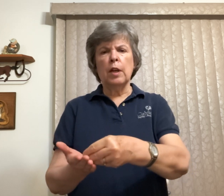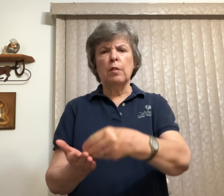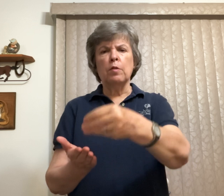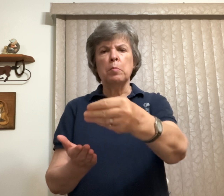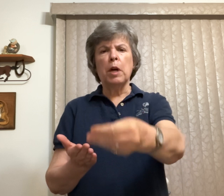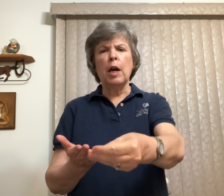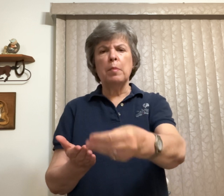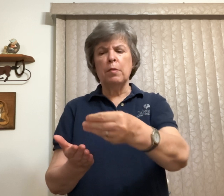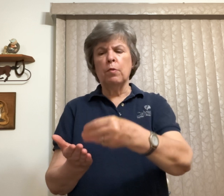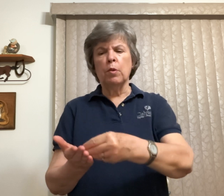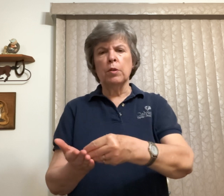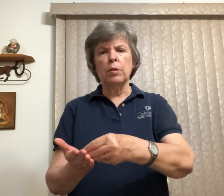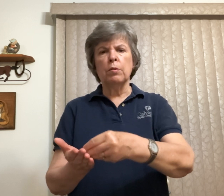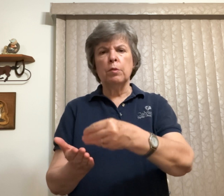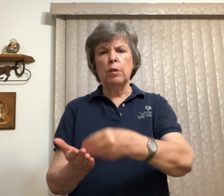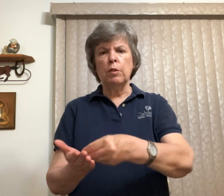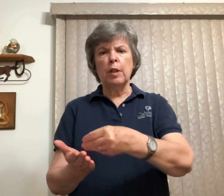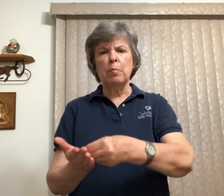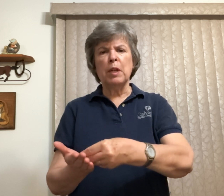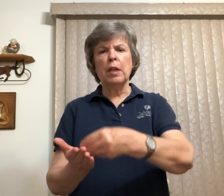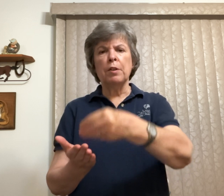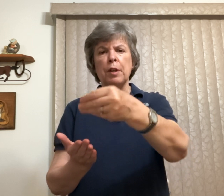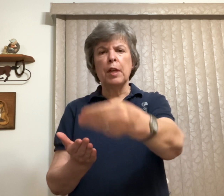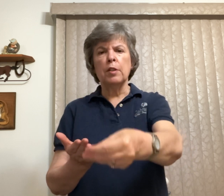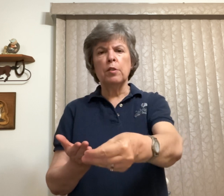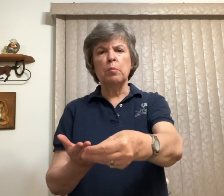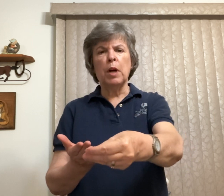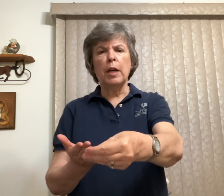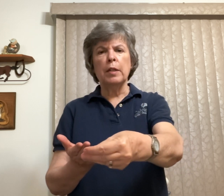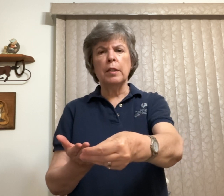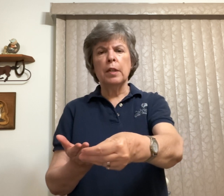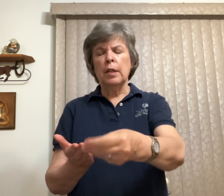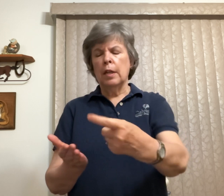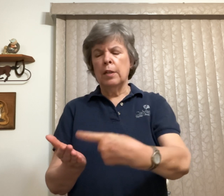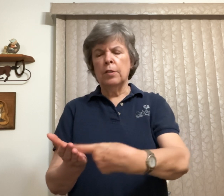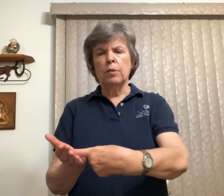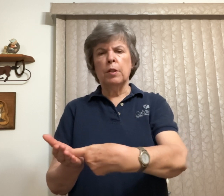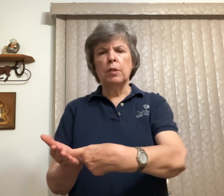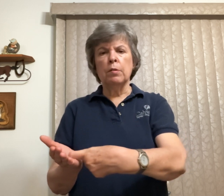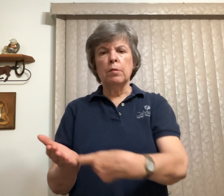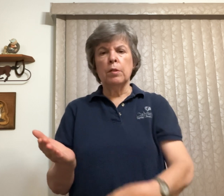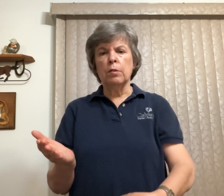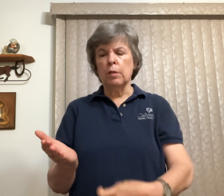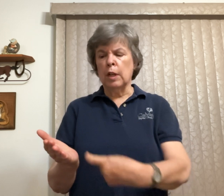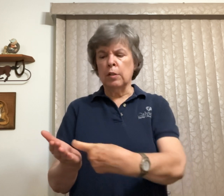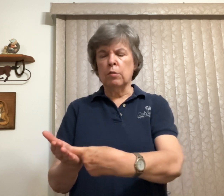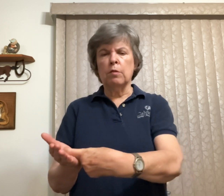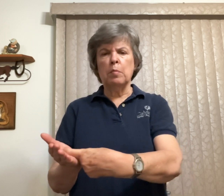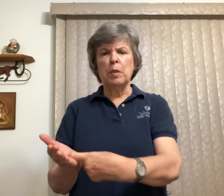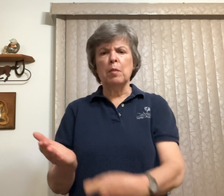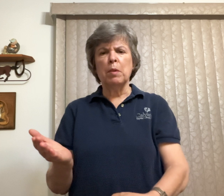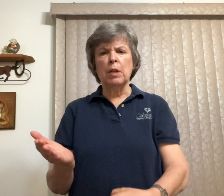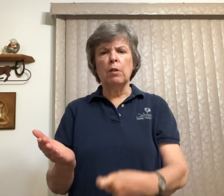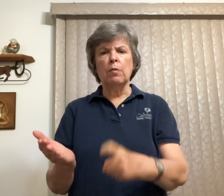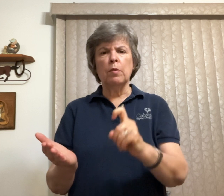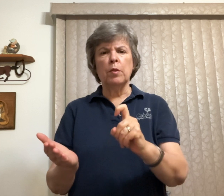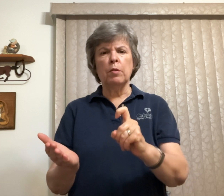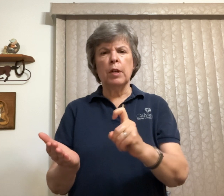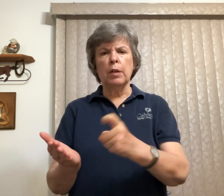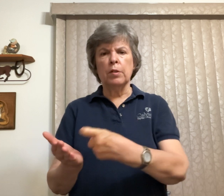for buy before. So, you take money out of your hand and you buy it. And so here you're kind of scraping the money off with your X.